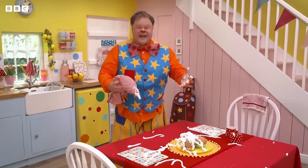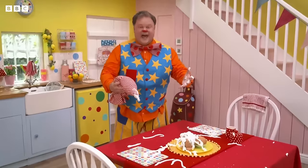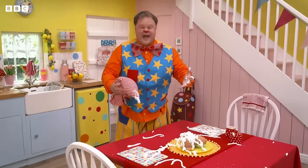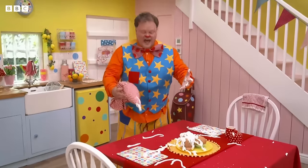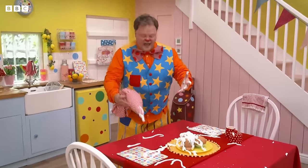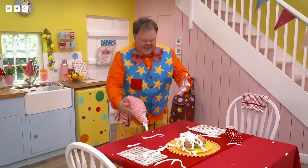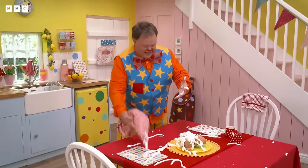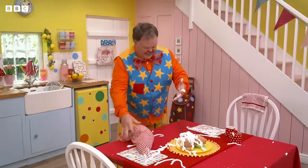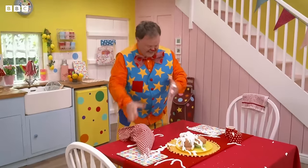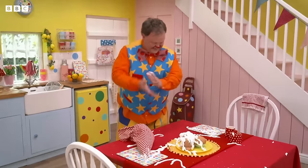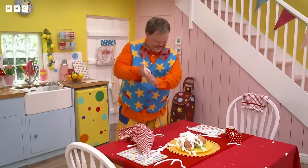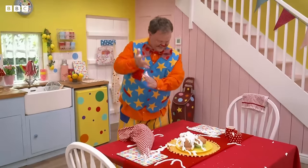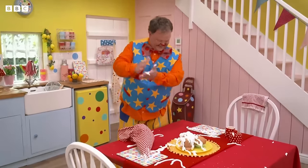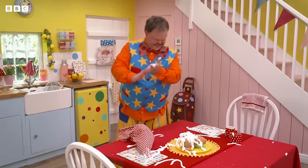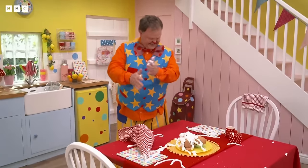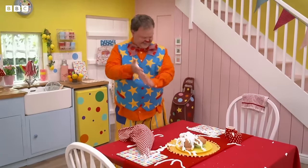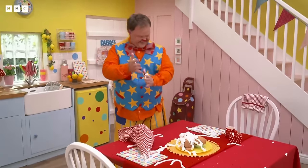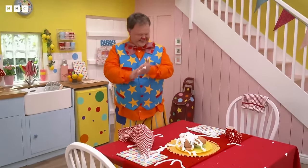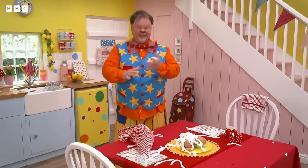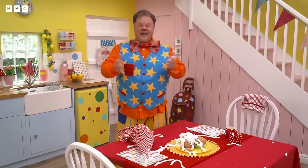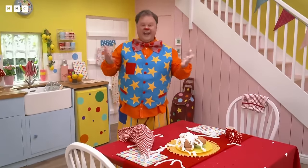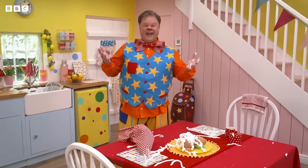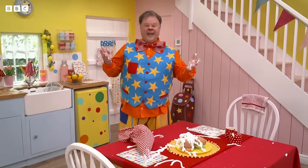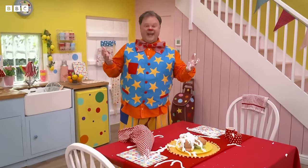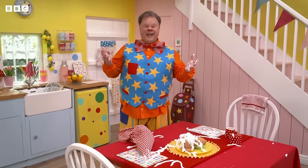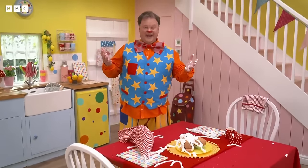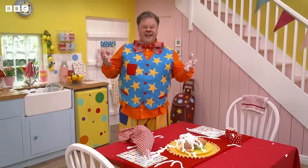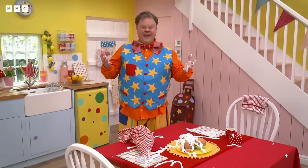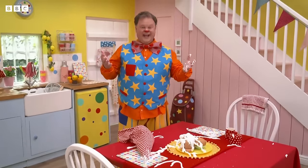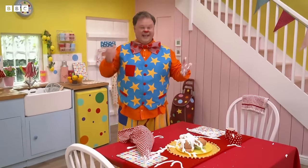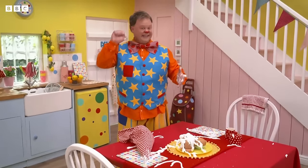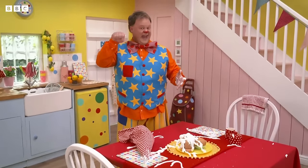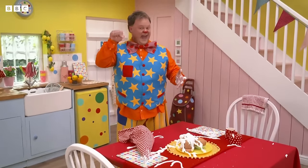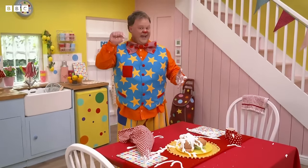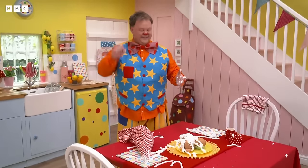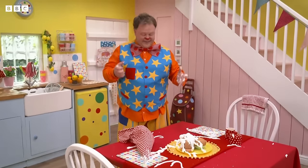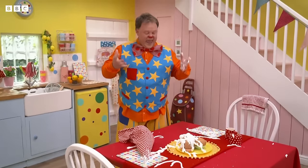Ta-da! That's a lot of icing, Mr. Tumble. Yes!